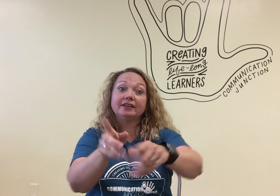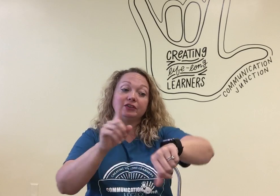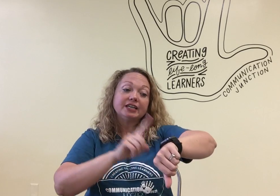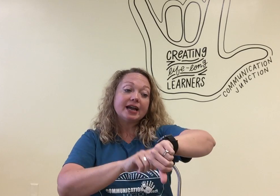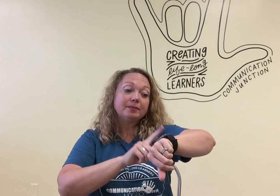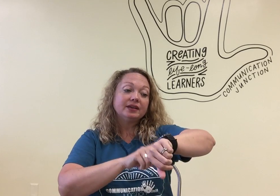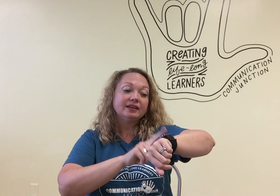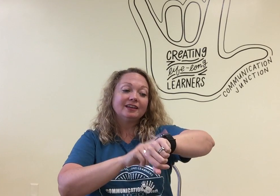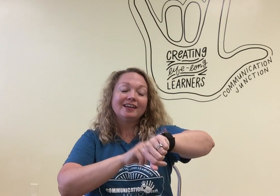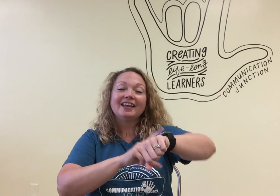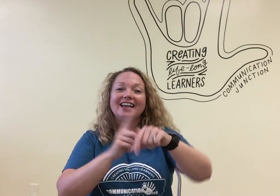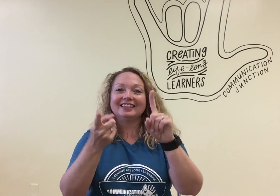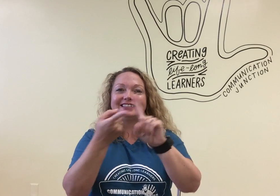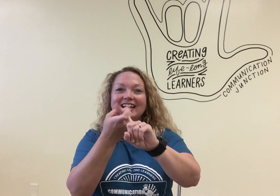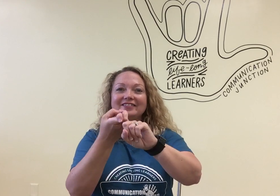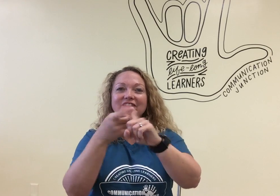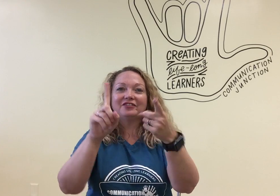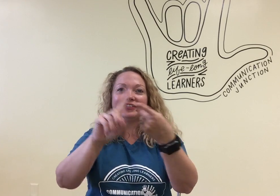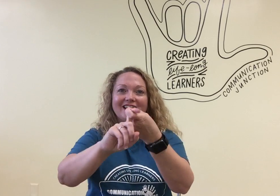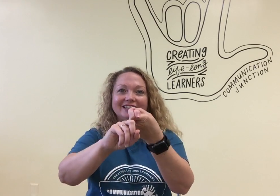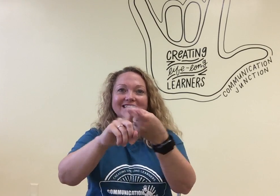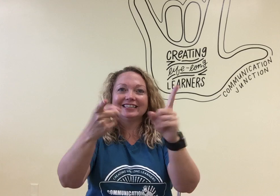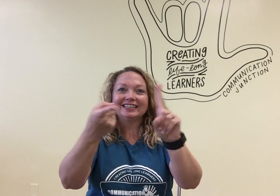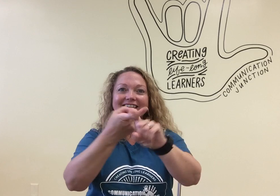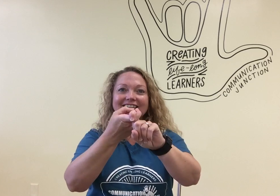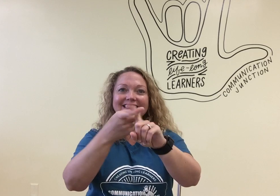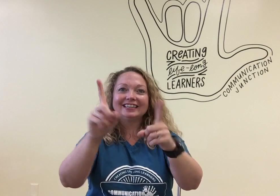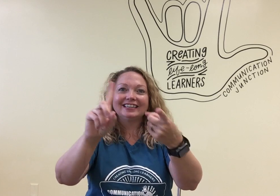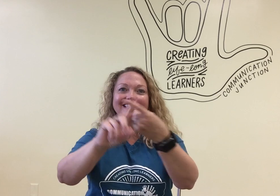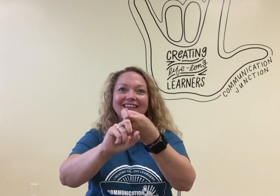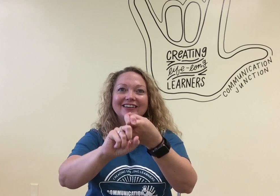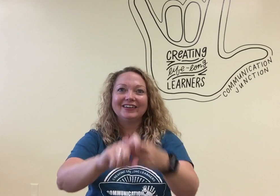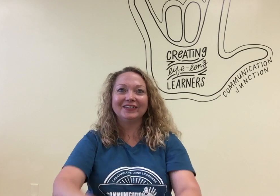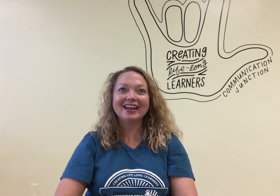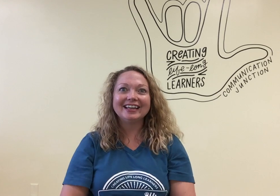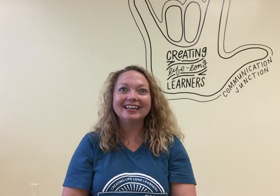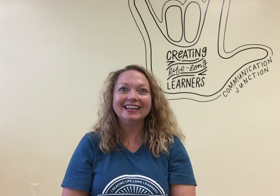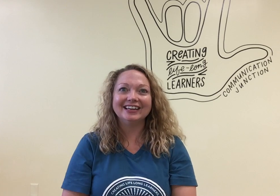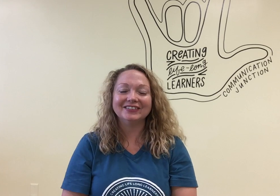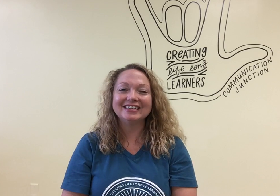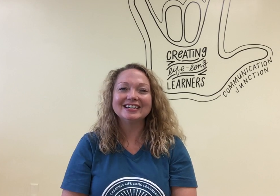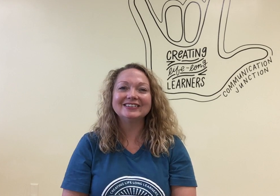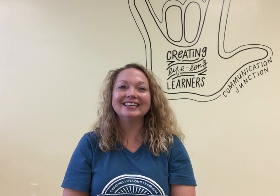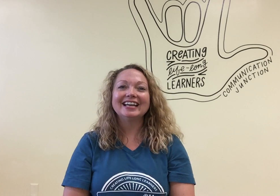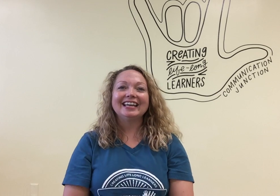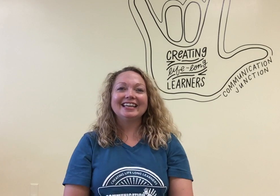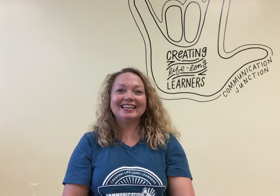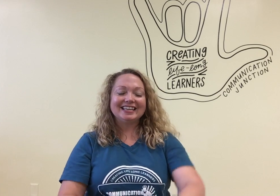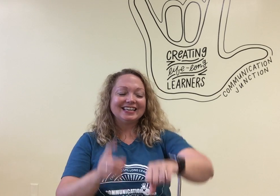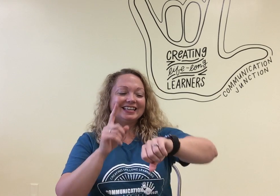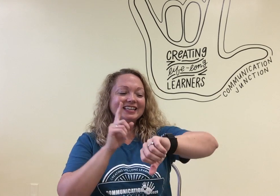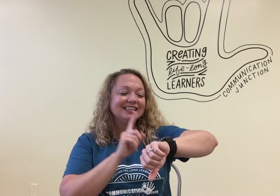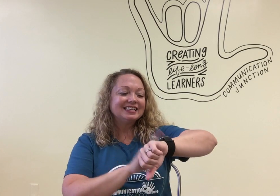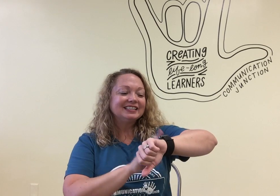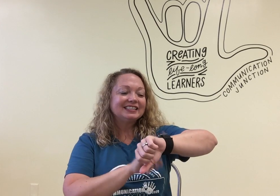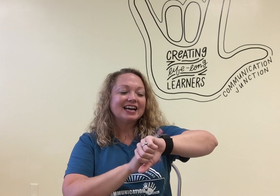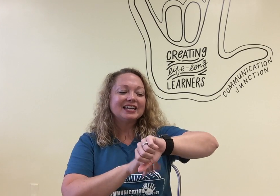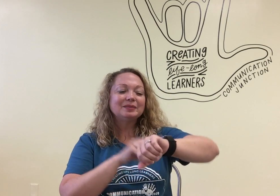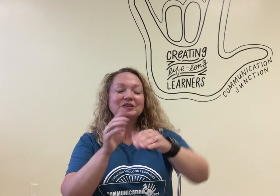for time and the sign for friend. Okay, here we go. It is time to